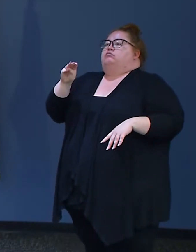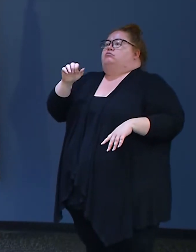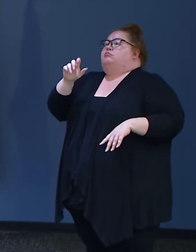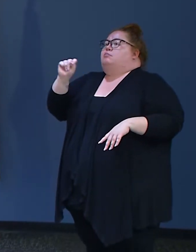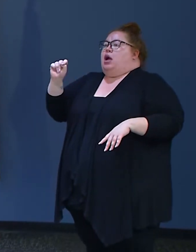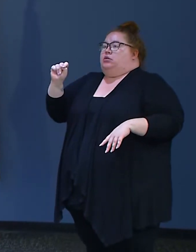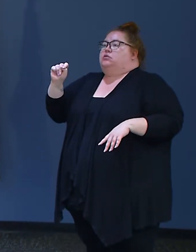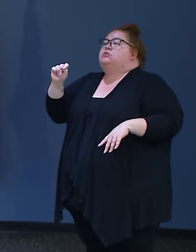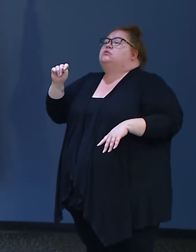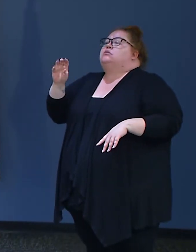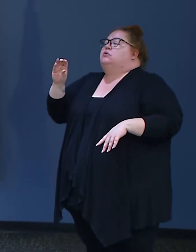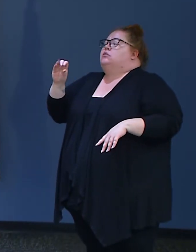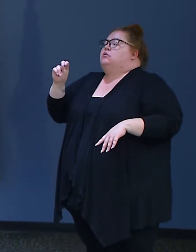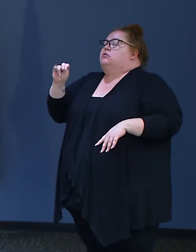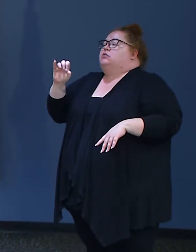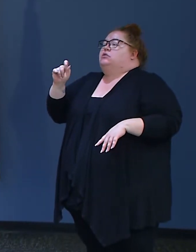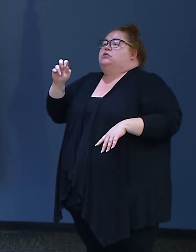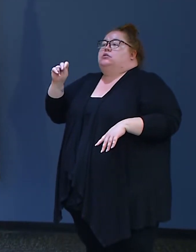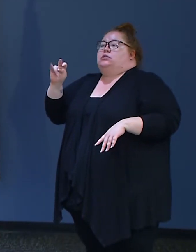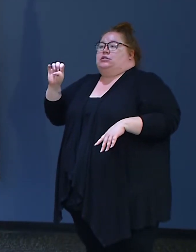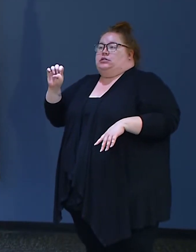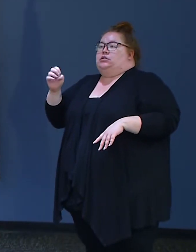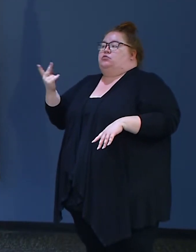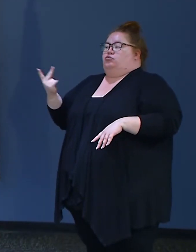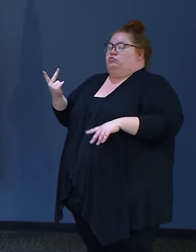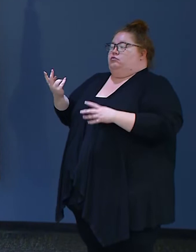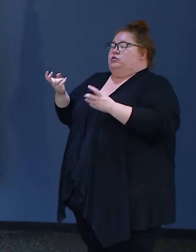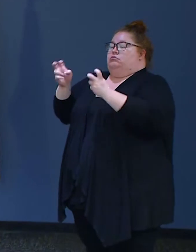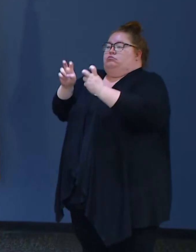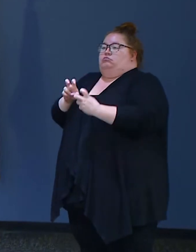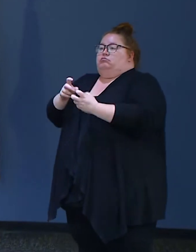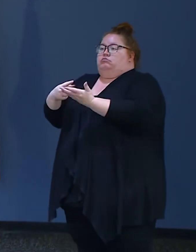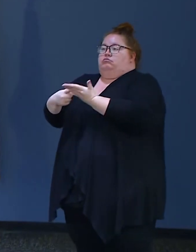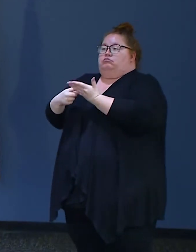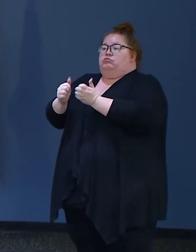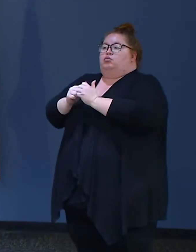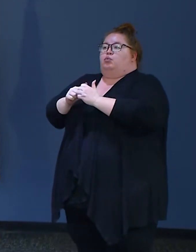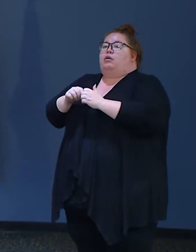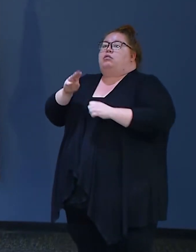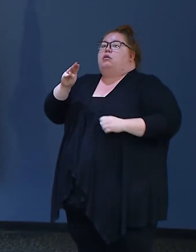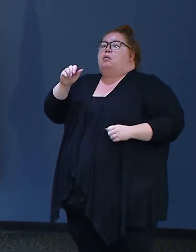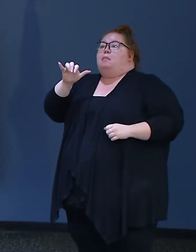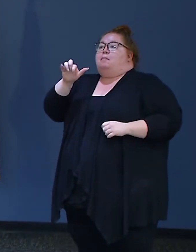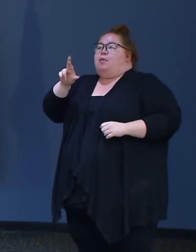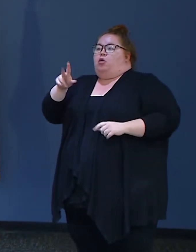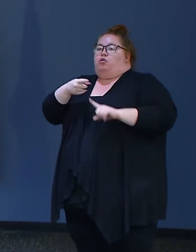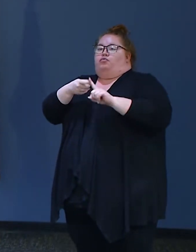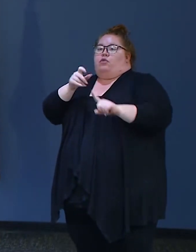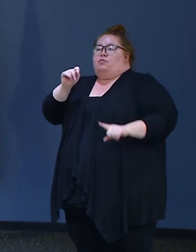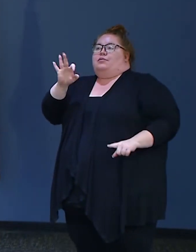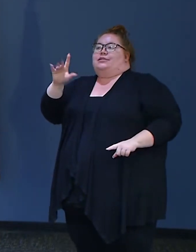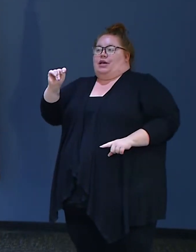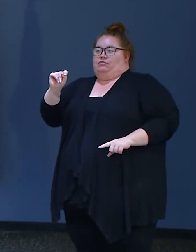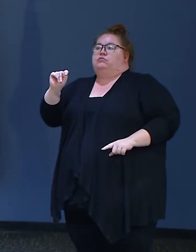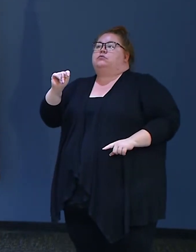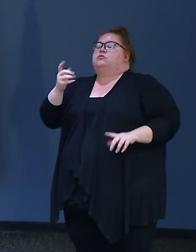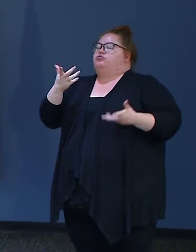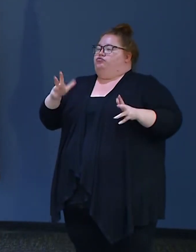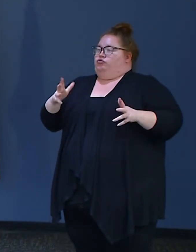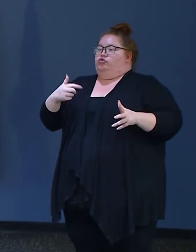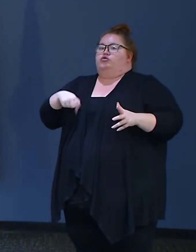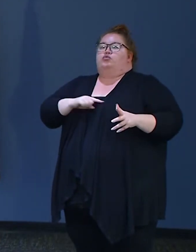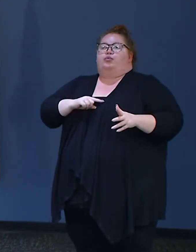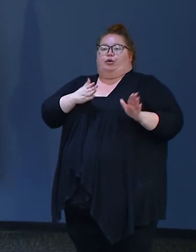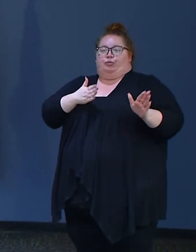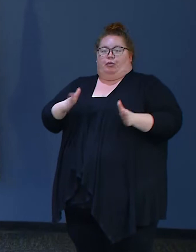mayor of Taft yesterday, and we are looking forward to working with them to prepare to